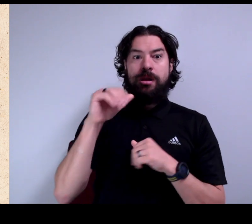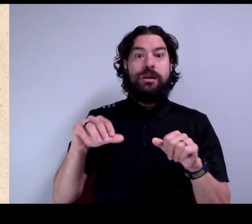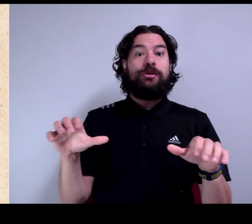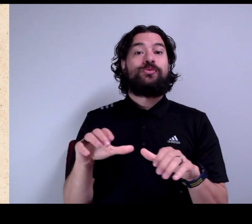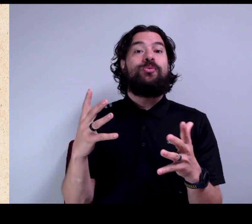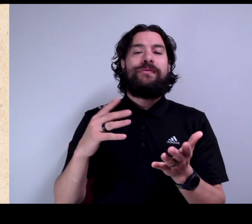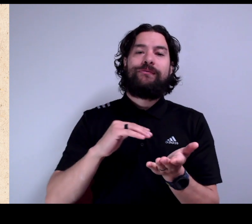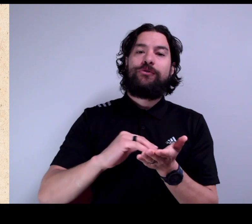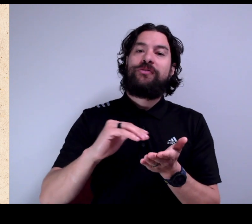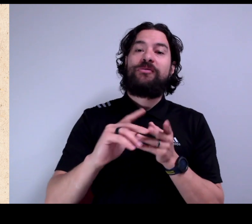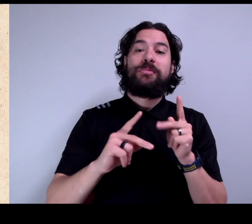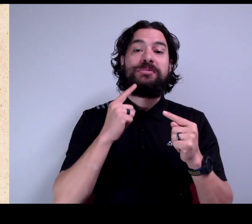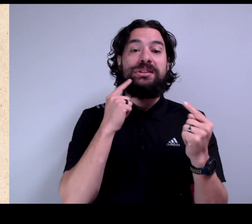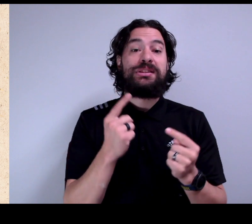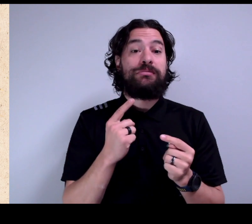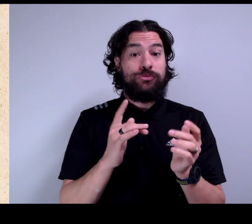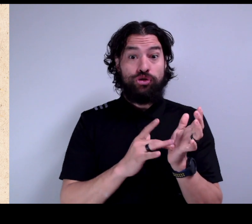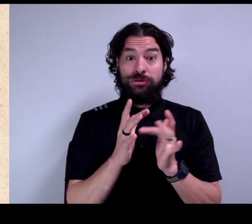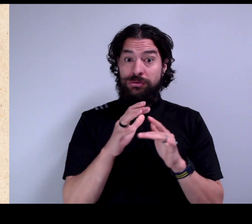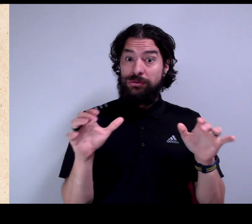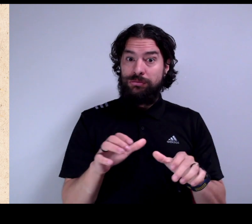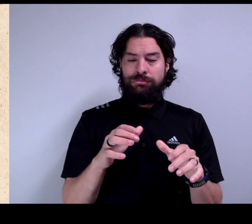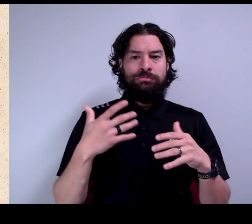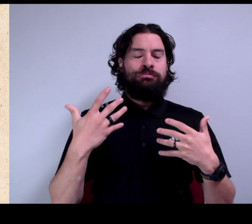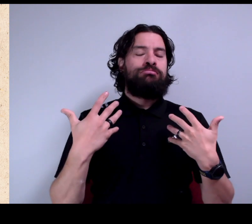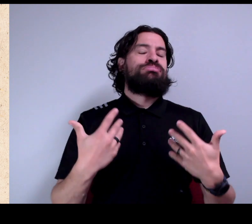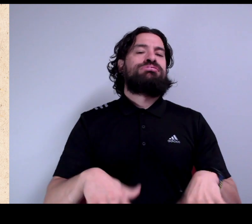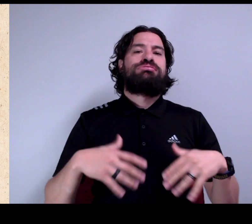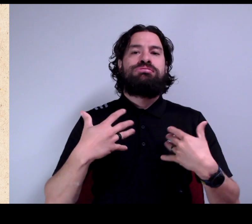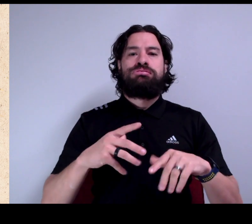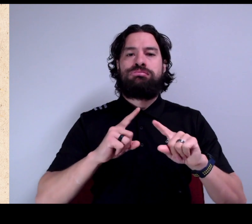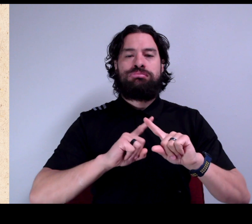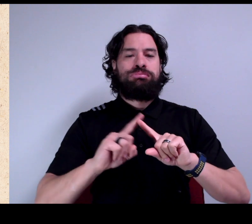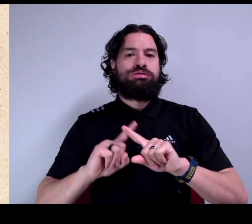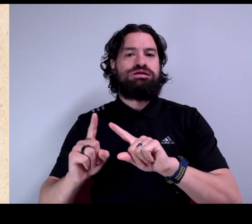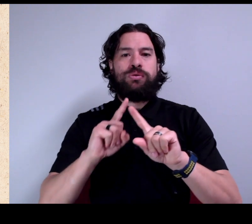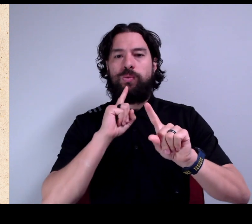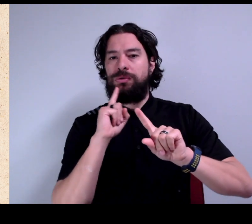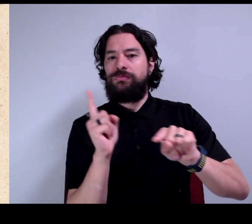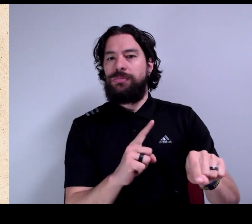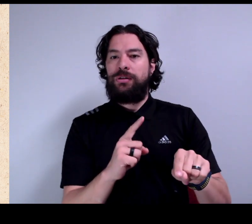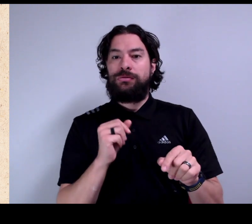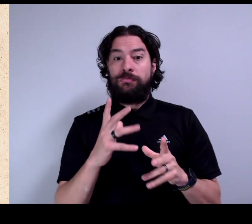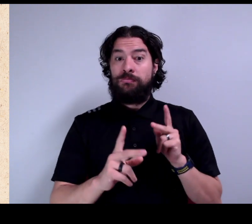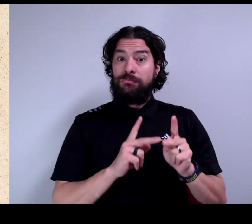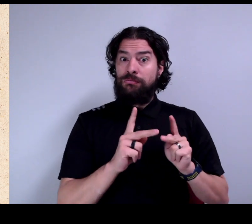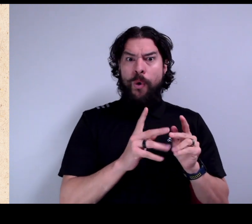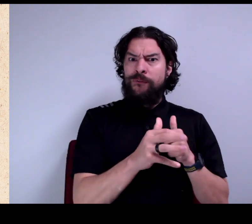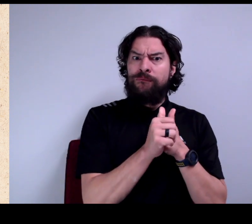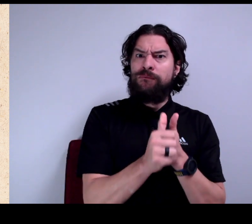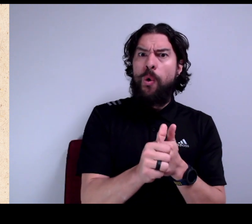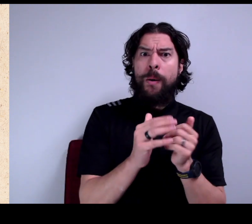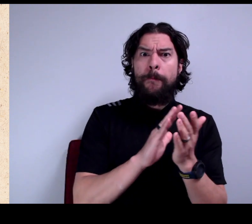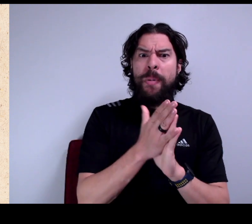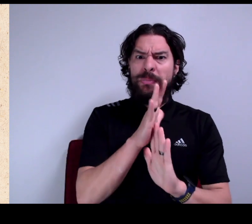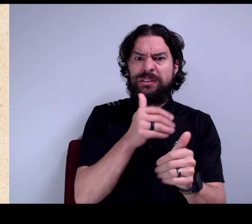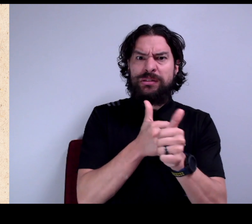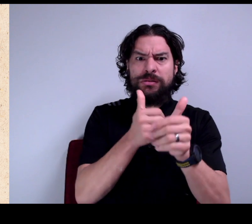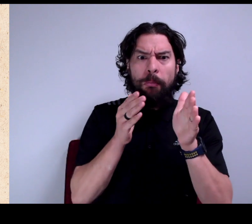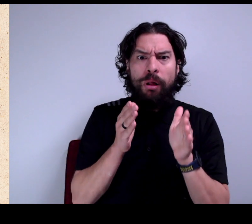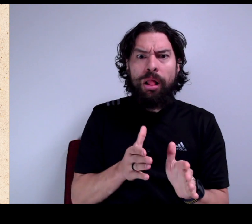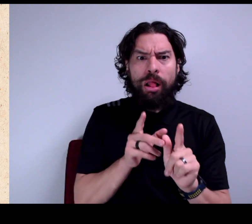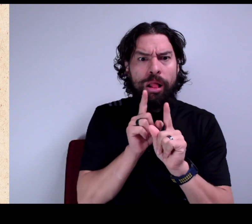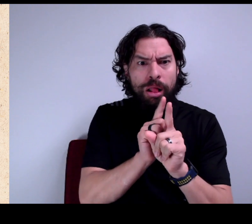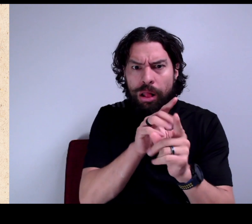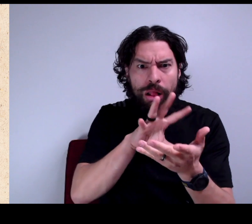right to do. He forgives people's sins. And Jesus' actions here produce lots of different responses. So some people follow him and